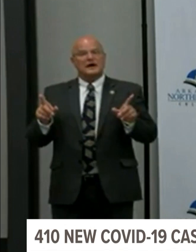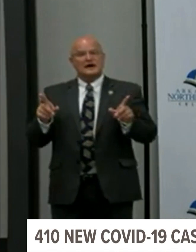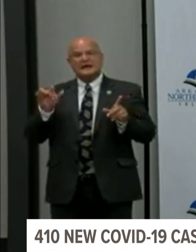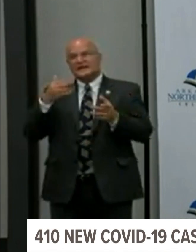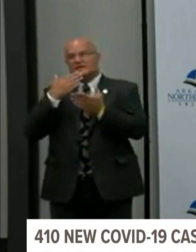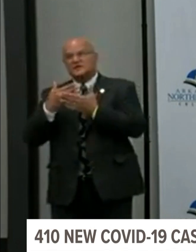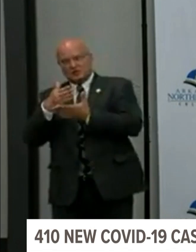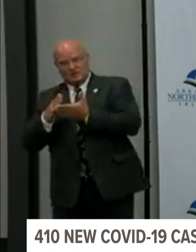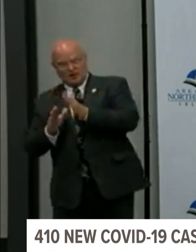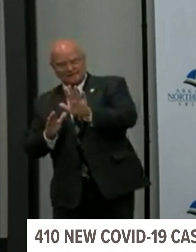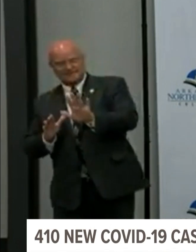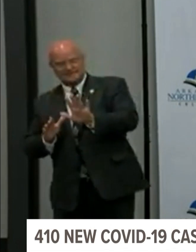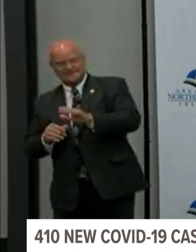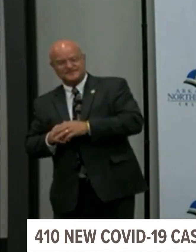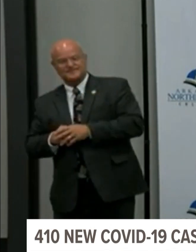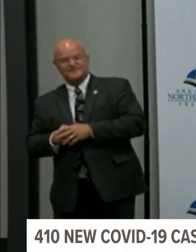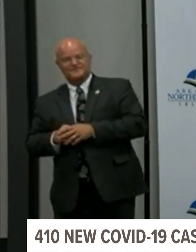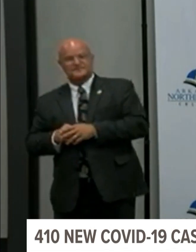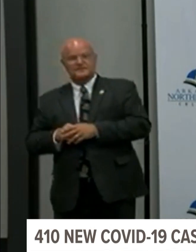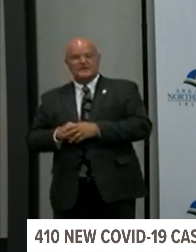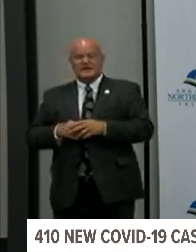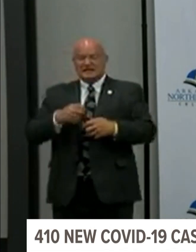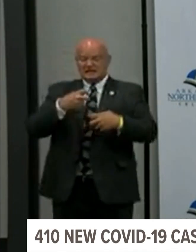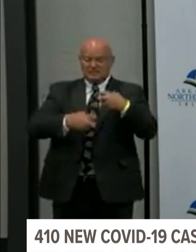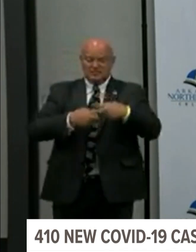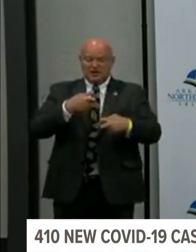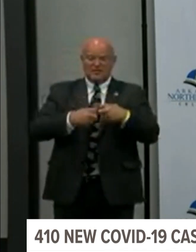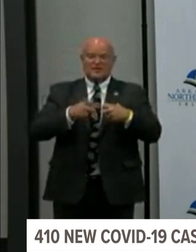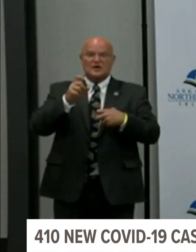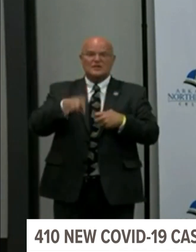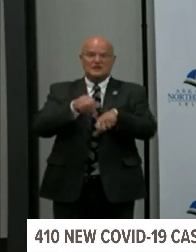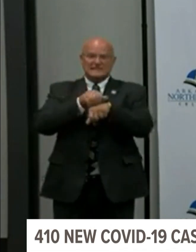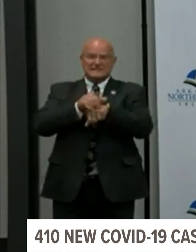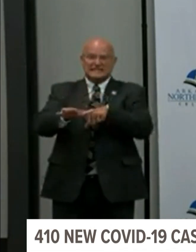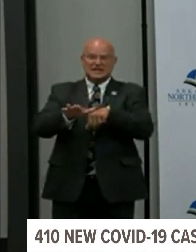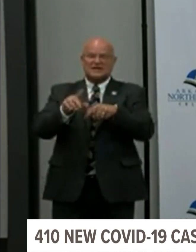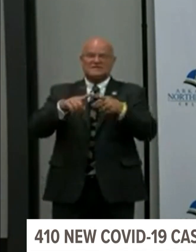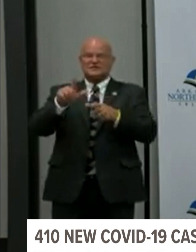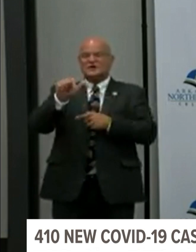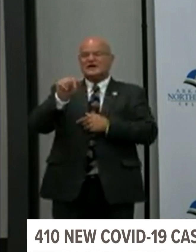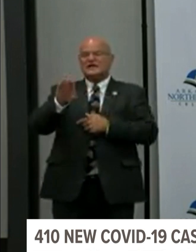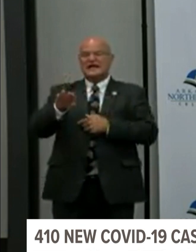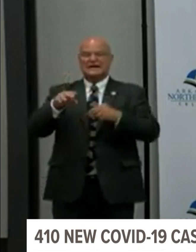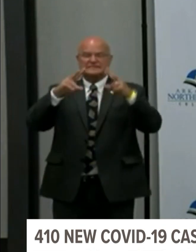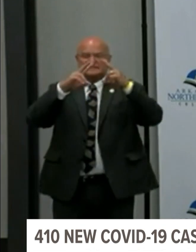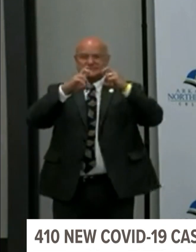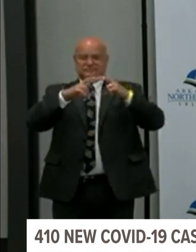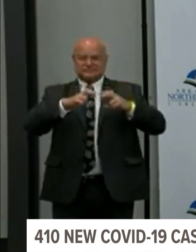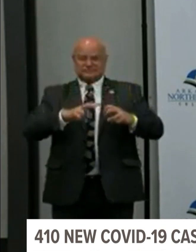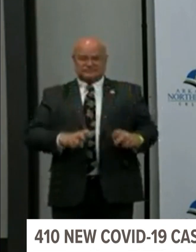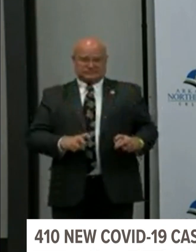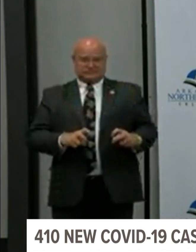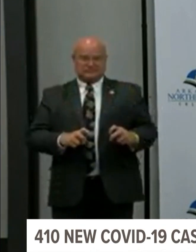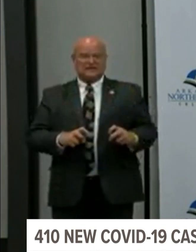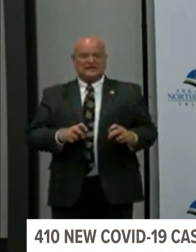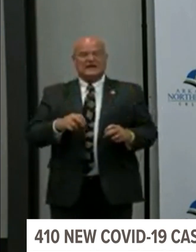that's the good part of it. The difficult part of it is you have to send it off to a lab to be analyzed in